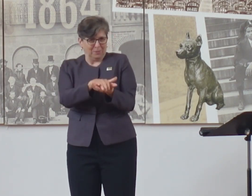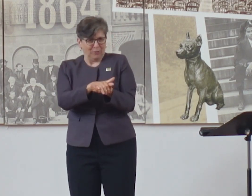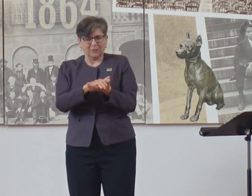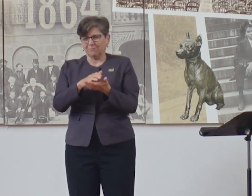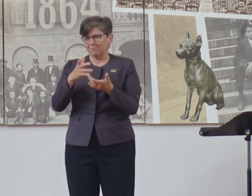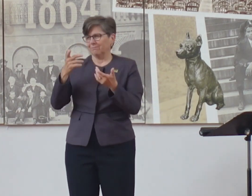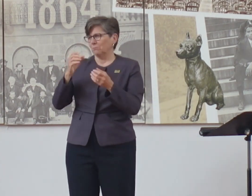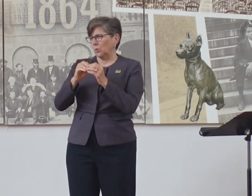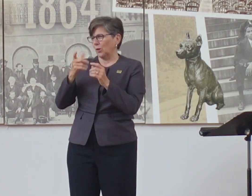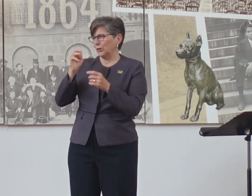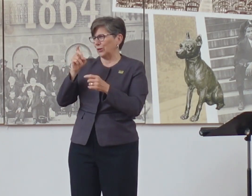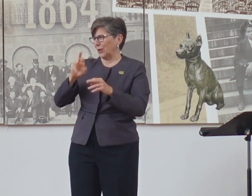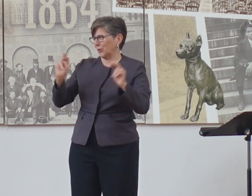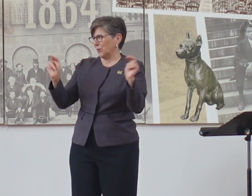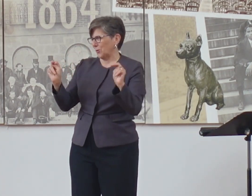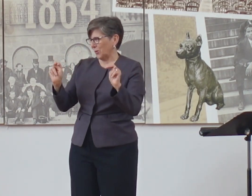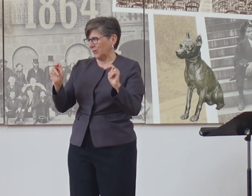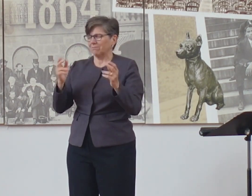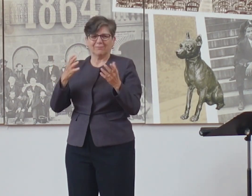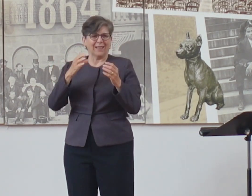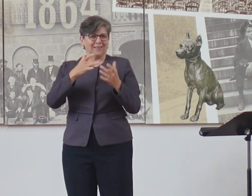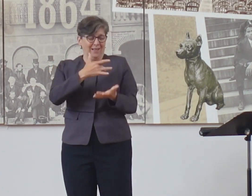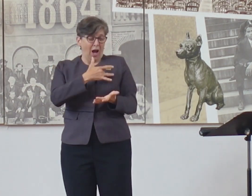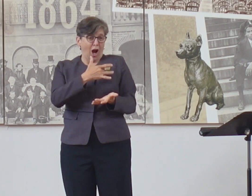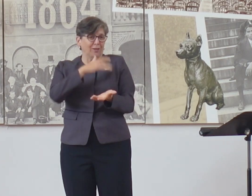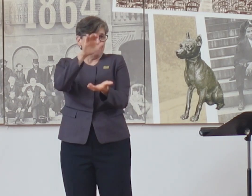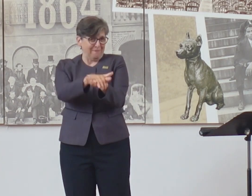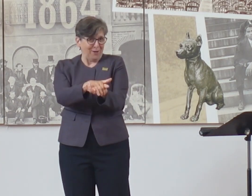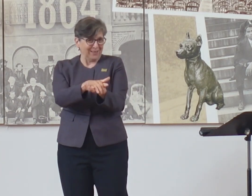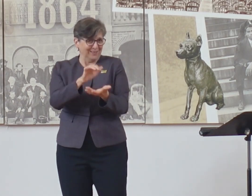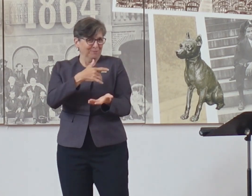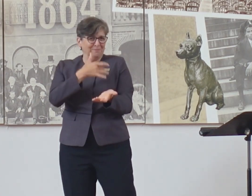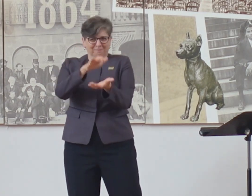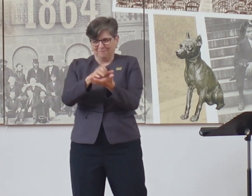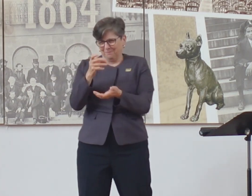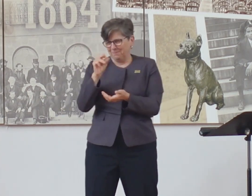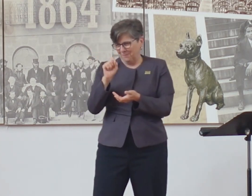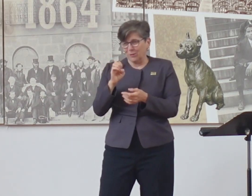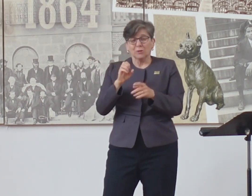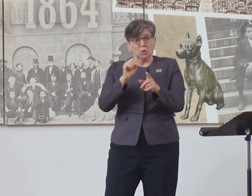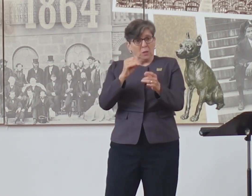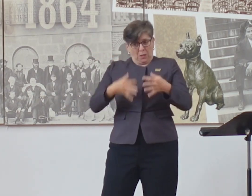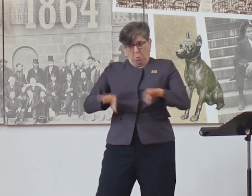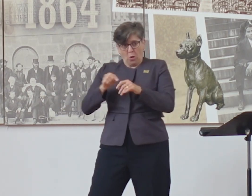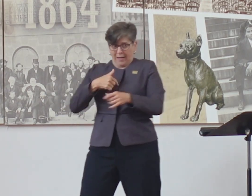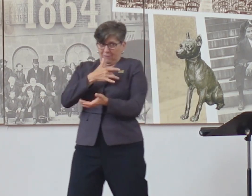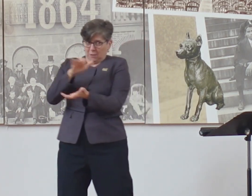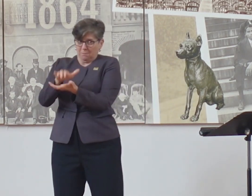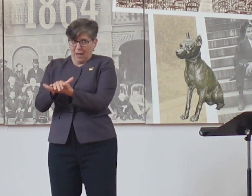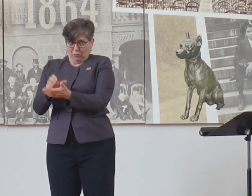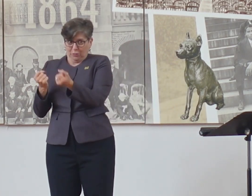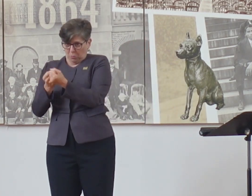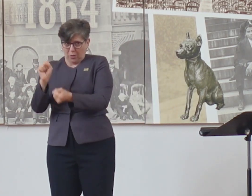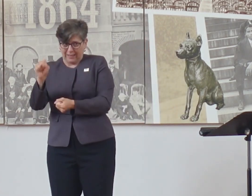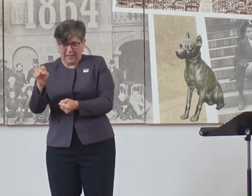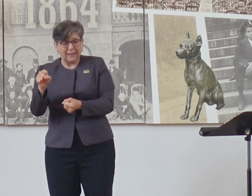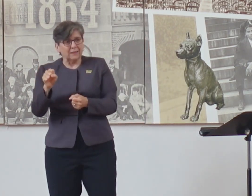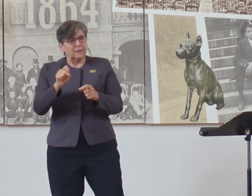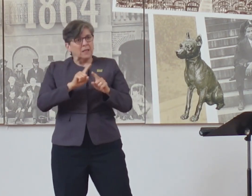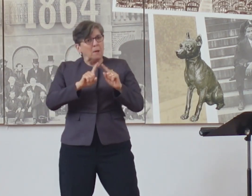And just to mention how important spouses are, I like to use a sign that's gender neutral that really speaks to the sentiment of how two people